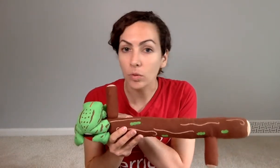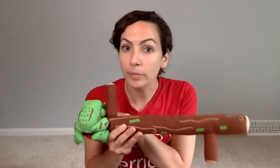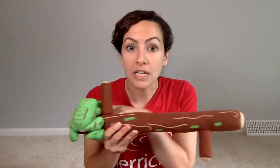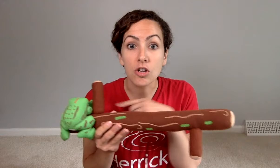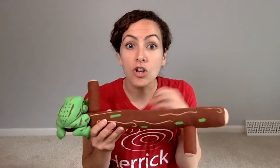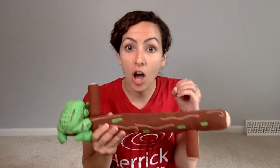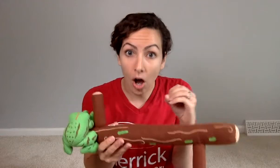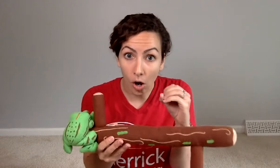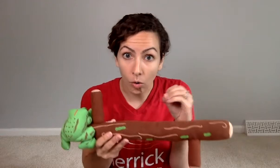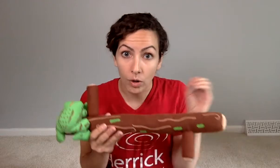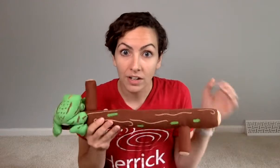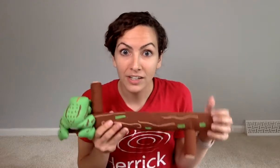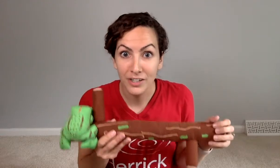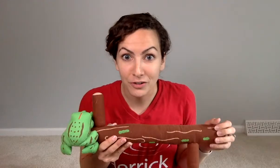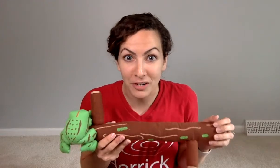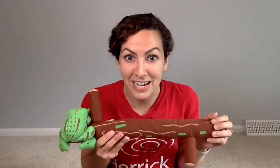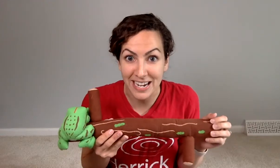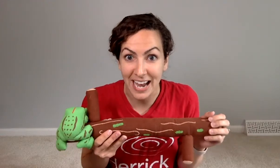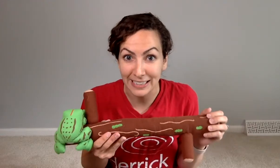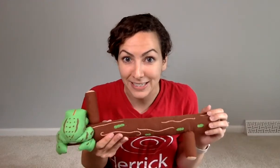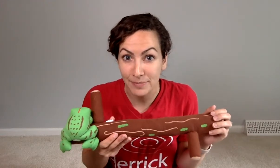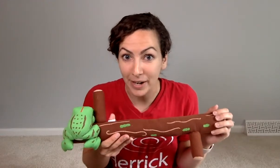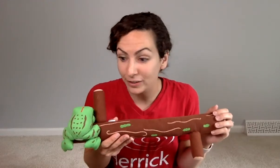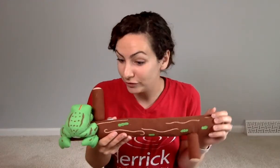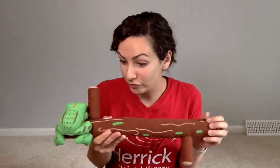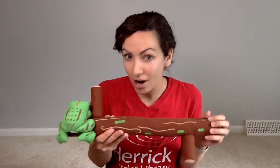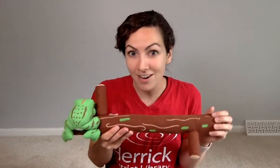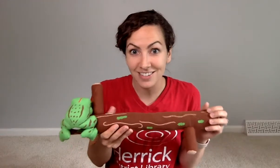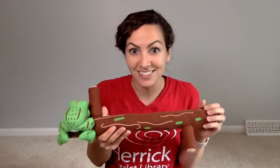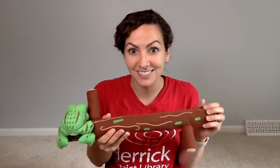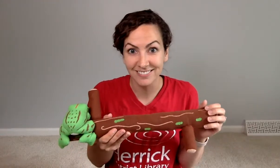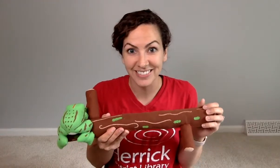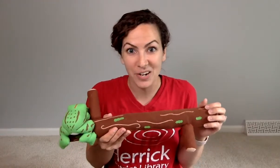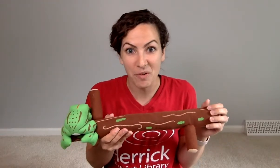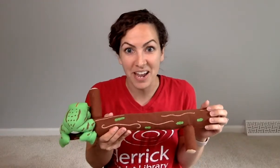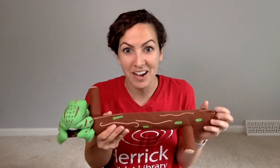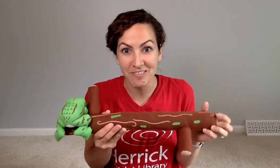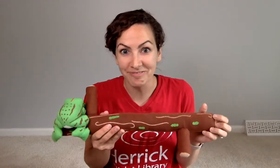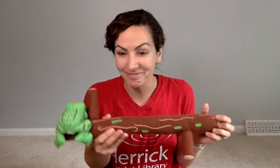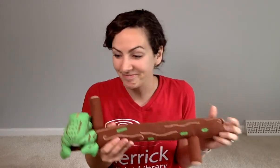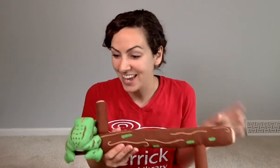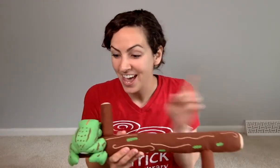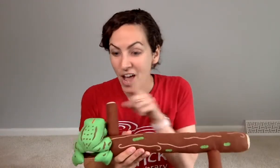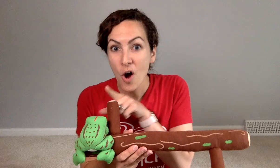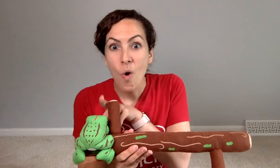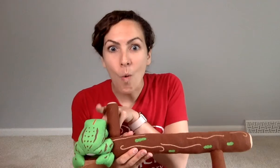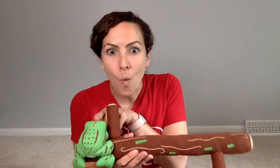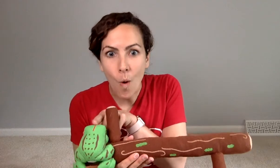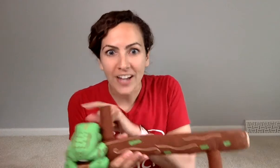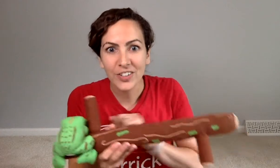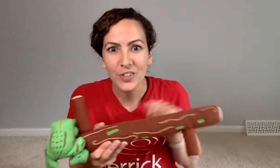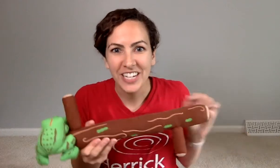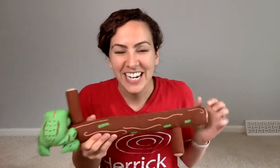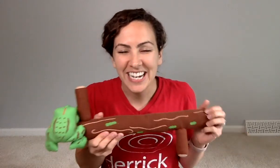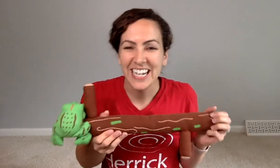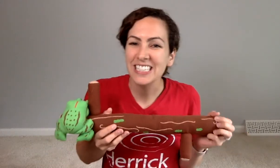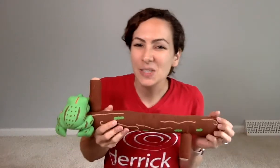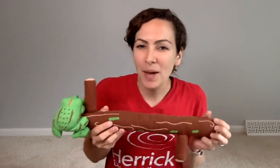be no green and speckled frogs. Here we go. 1 green and